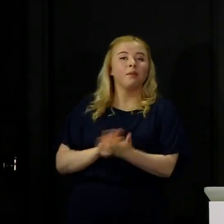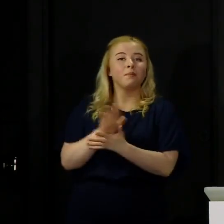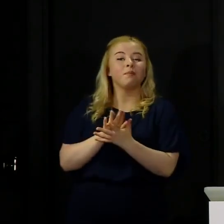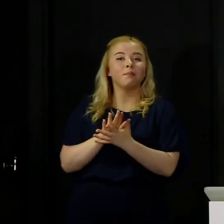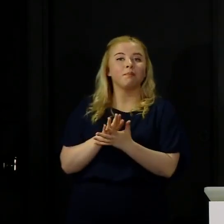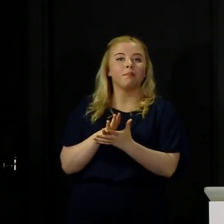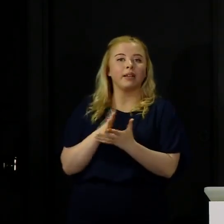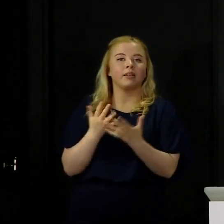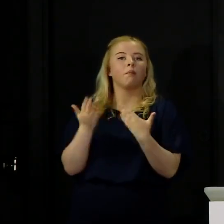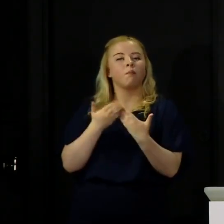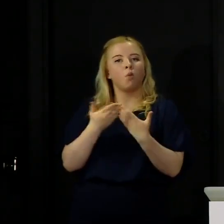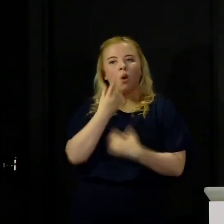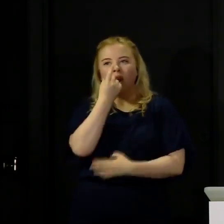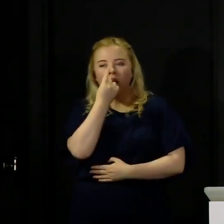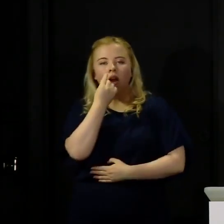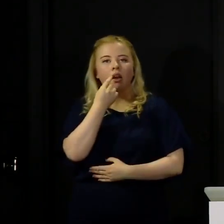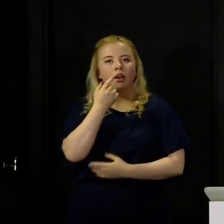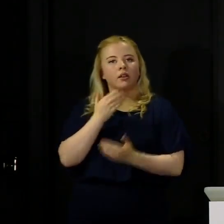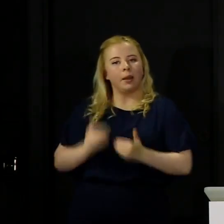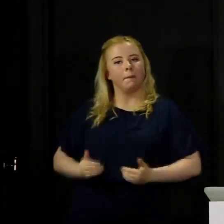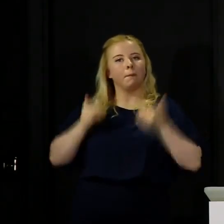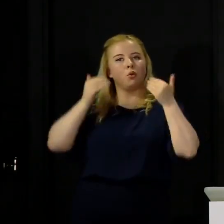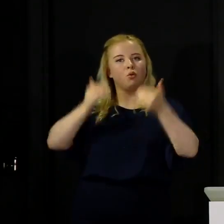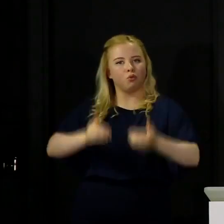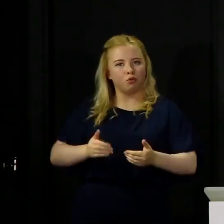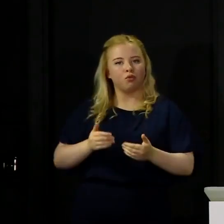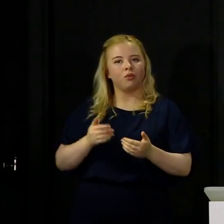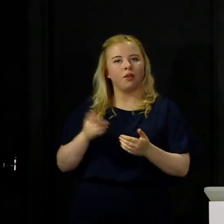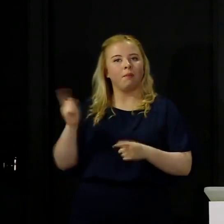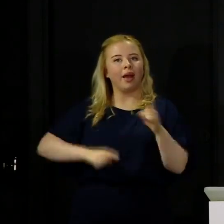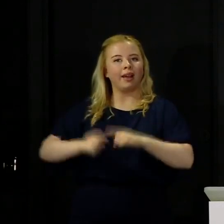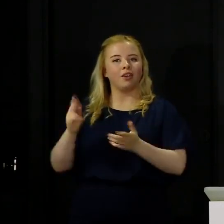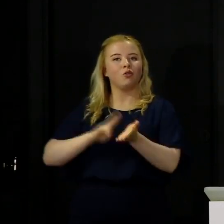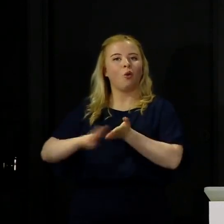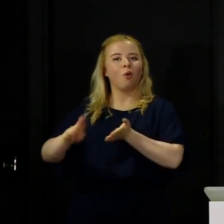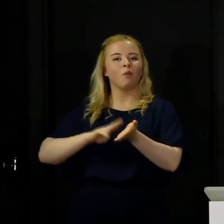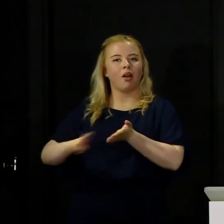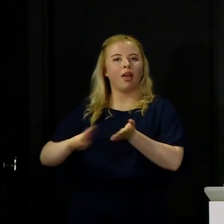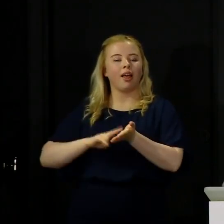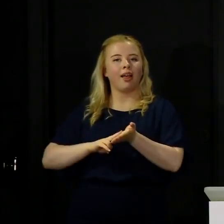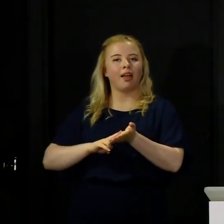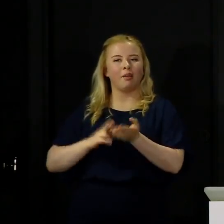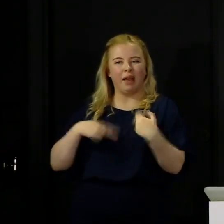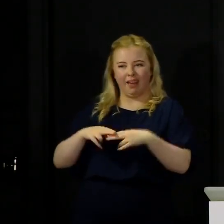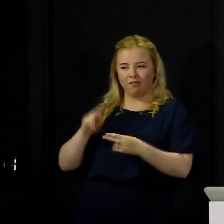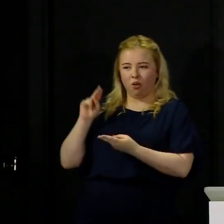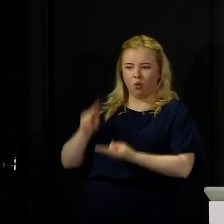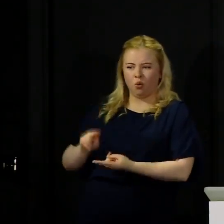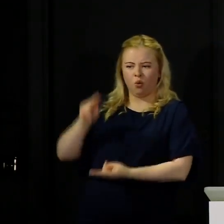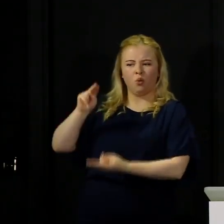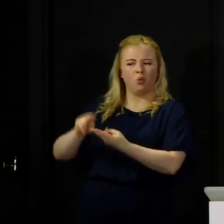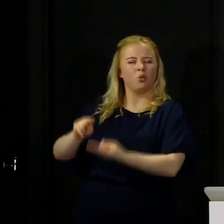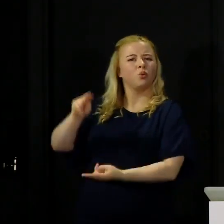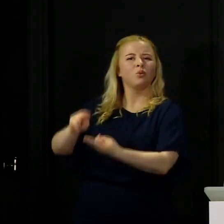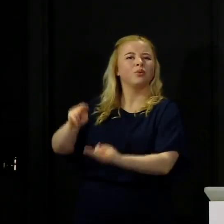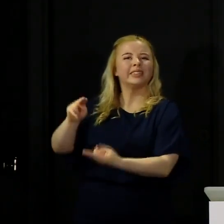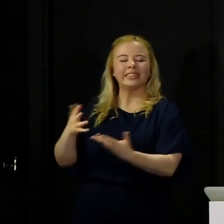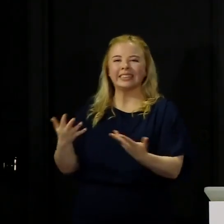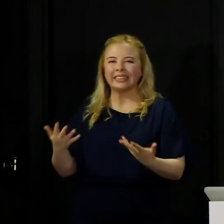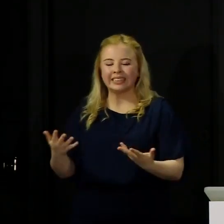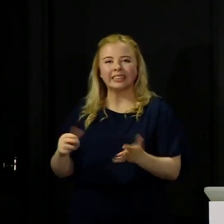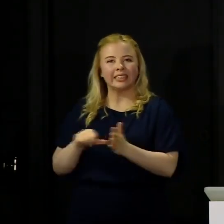gives us much more ability to move into greater normality in the medium term than we will have if it keeps sort of